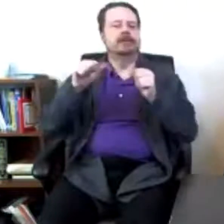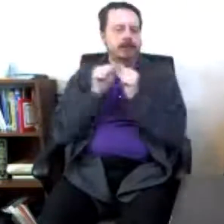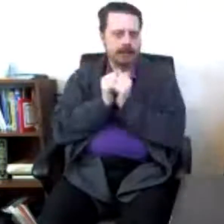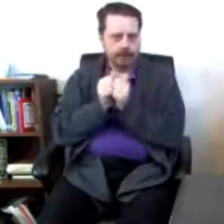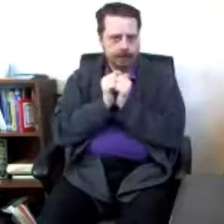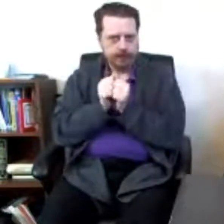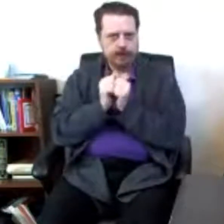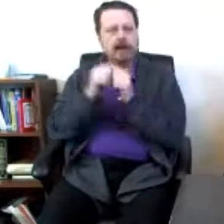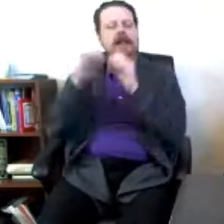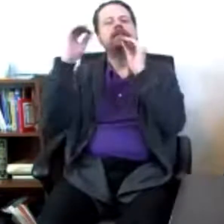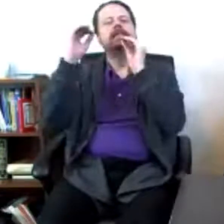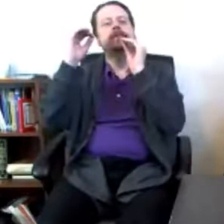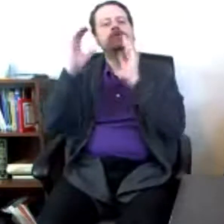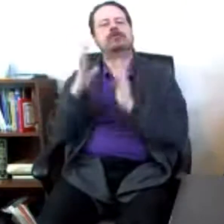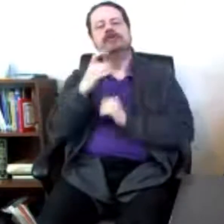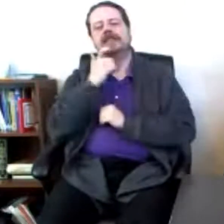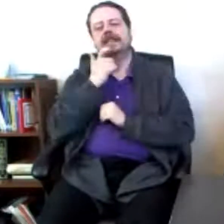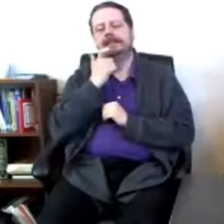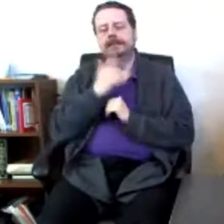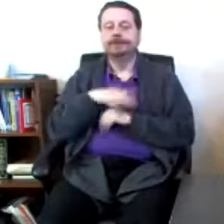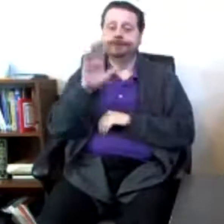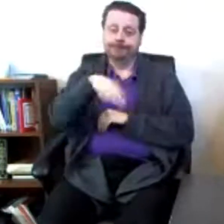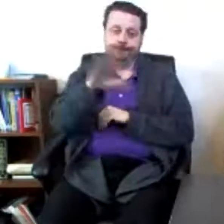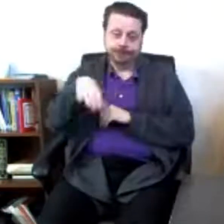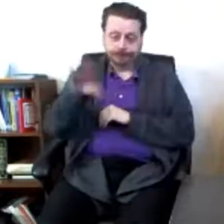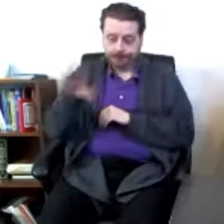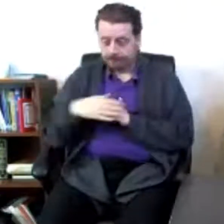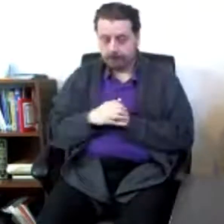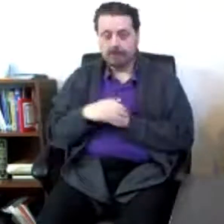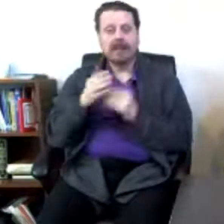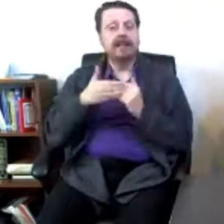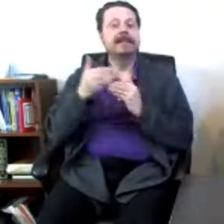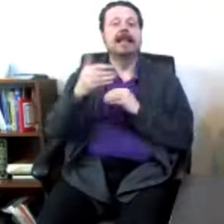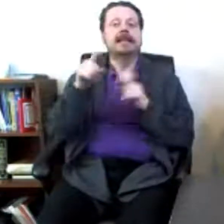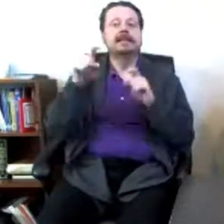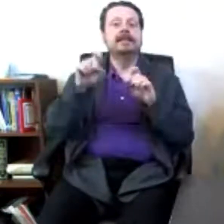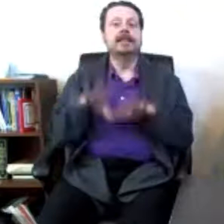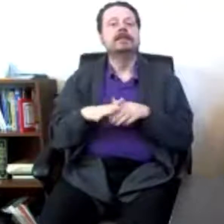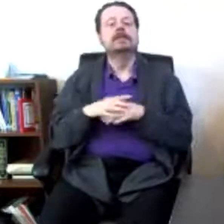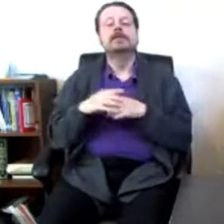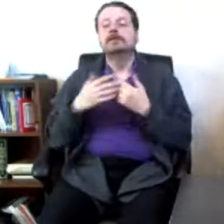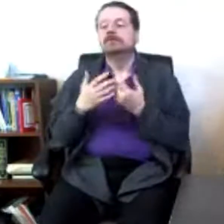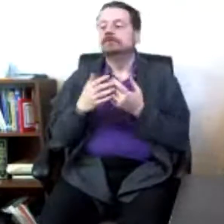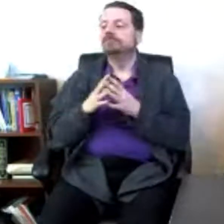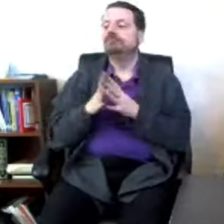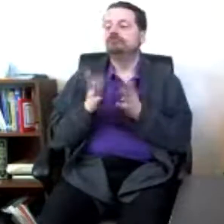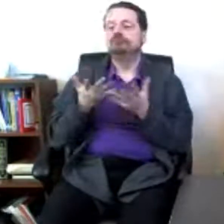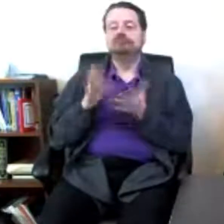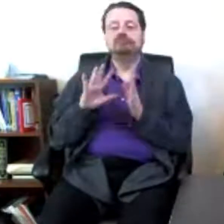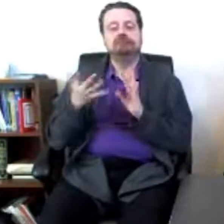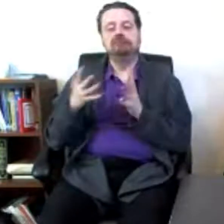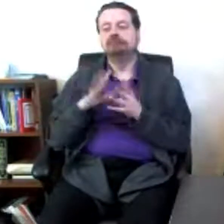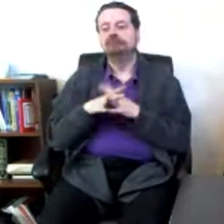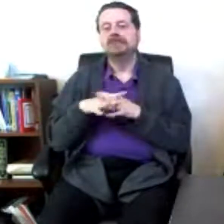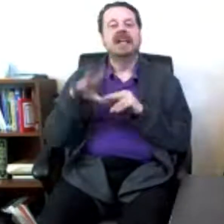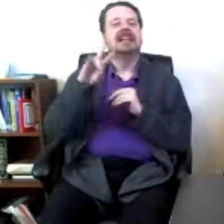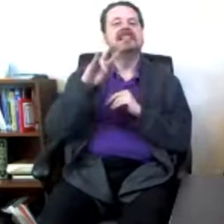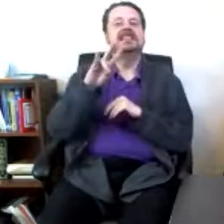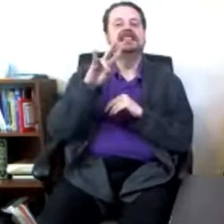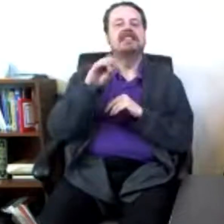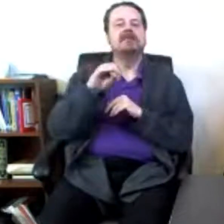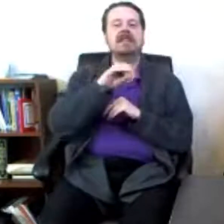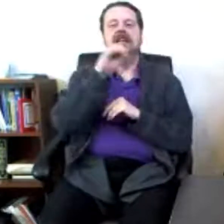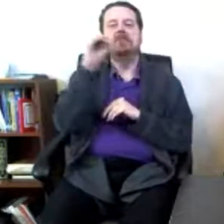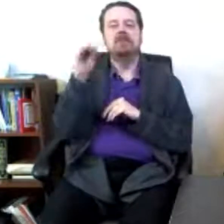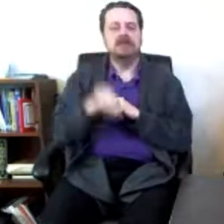and the professor says, listen, guys, the next test is going to have about 70%